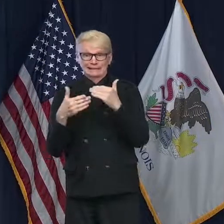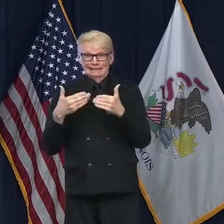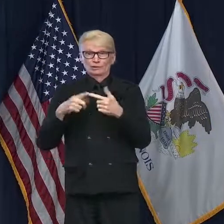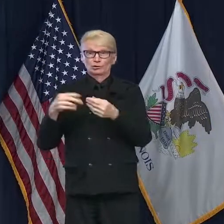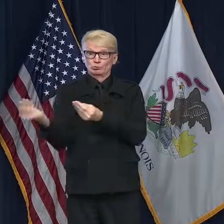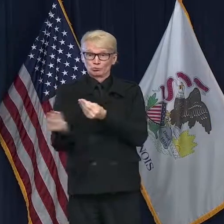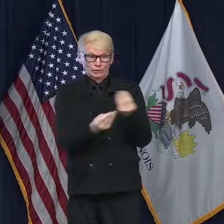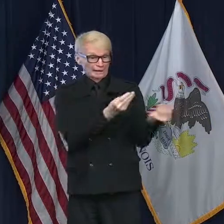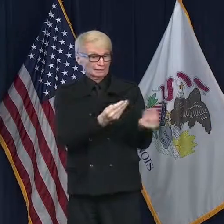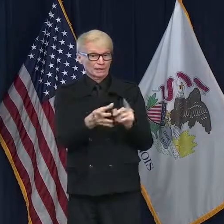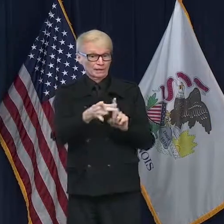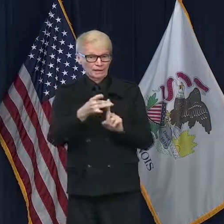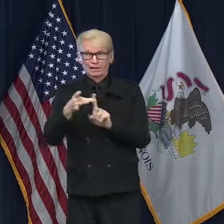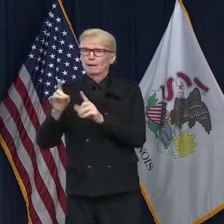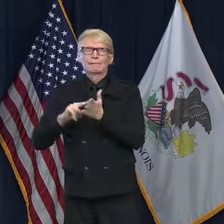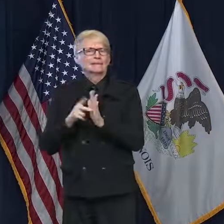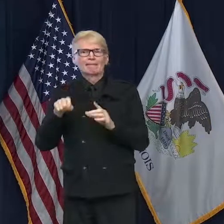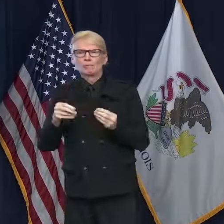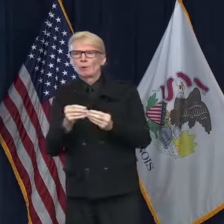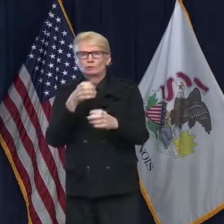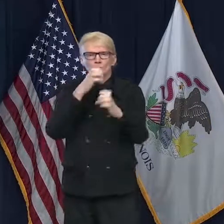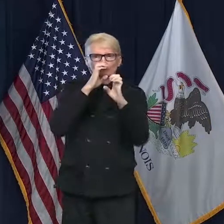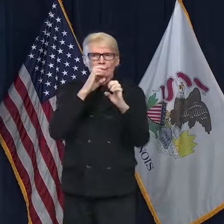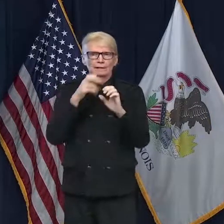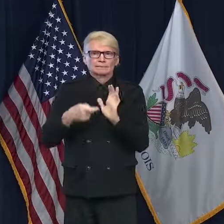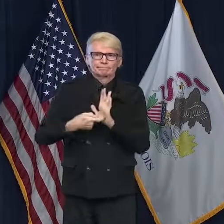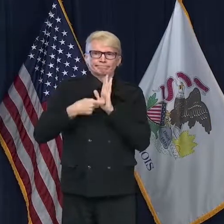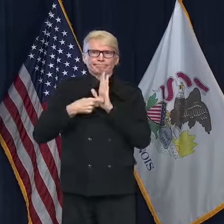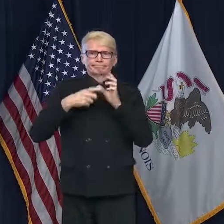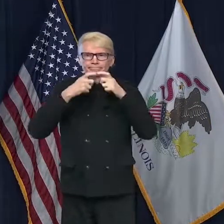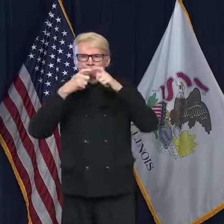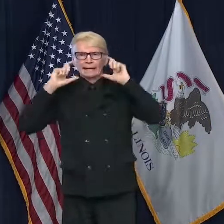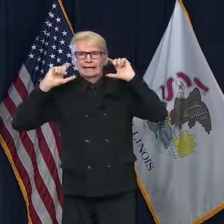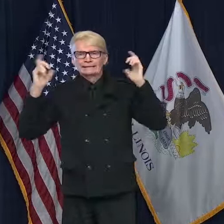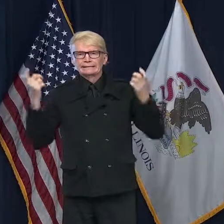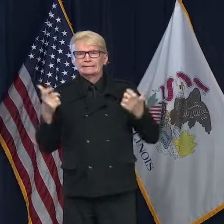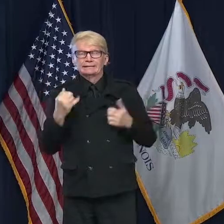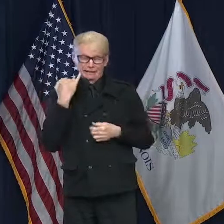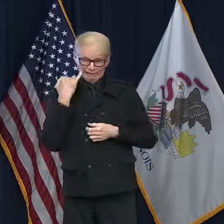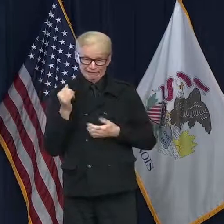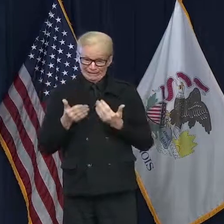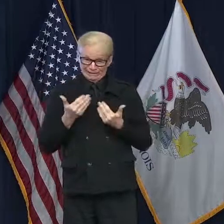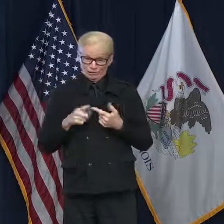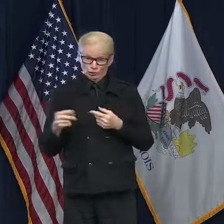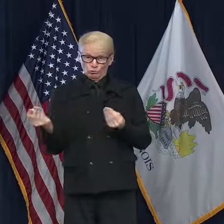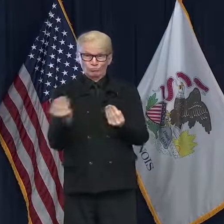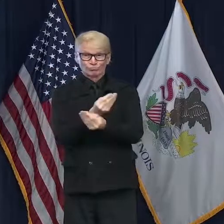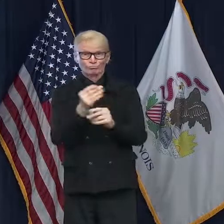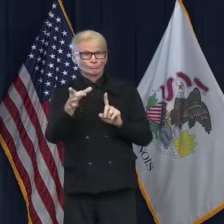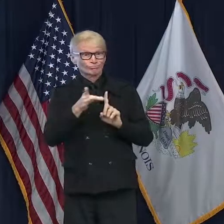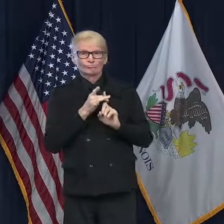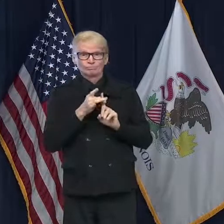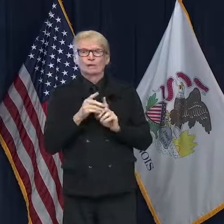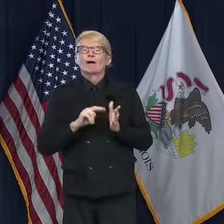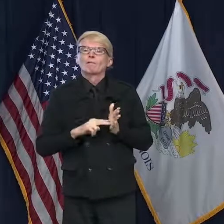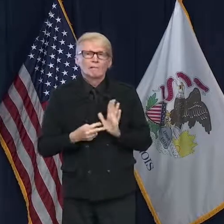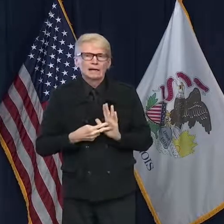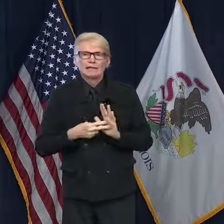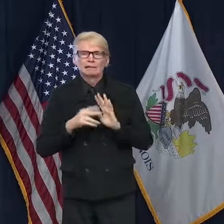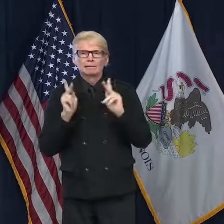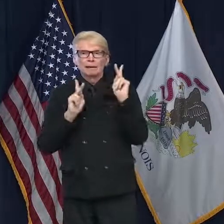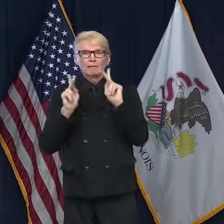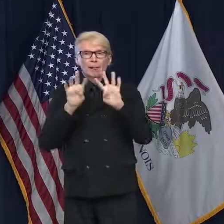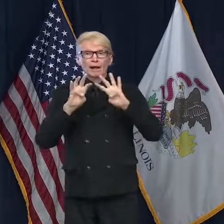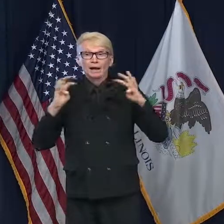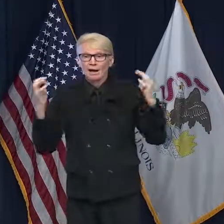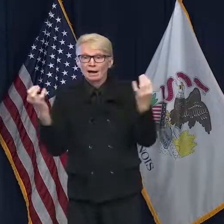would suggest that we need to double down on mask wearing. If something is more transmissible, then that would mean that larger gatherings are